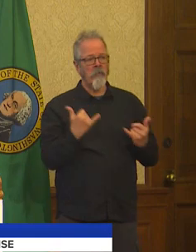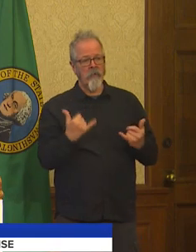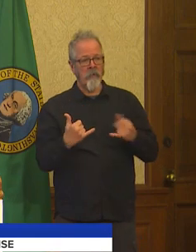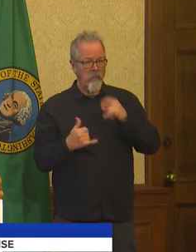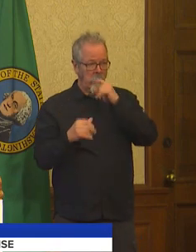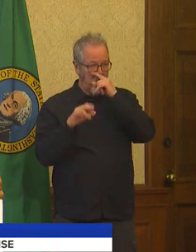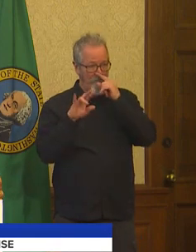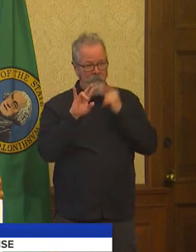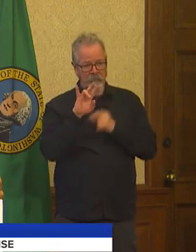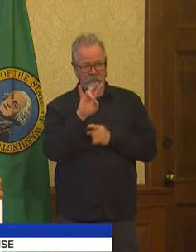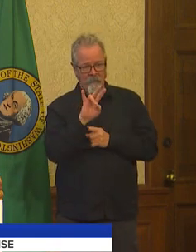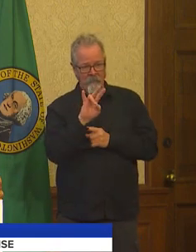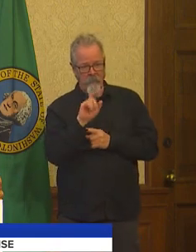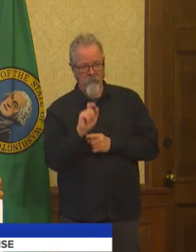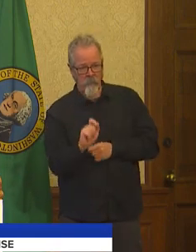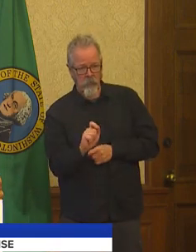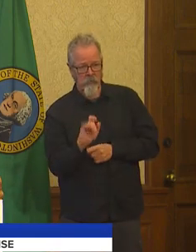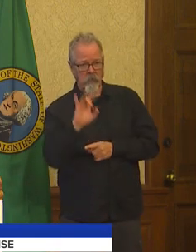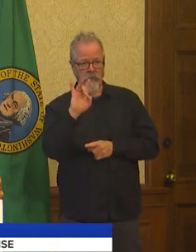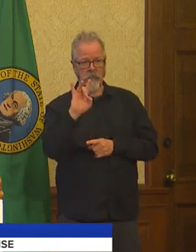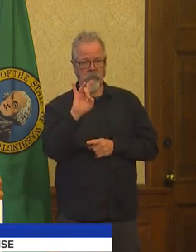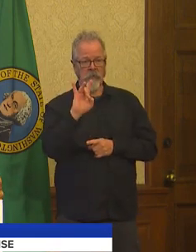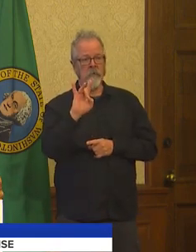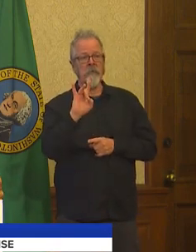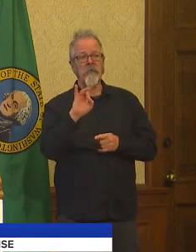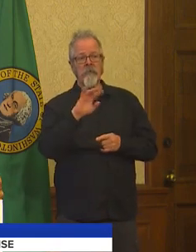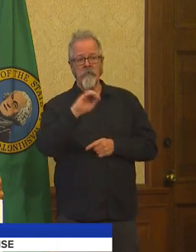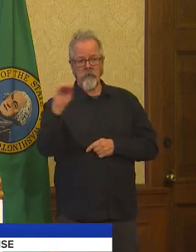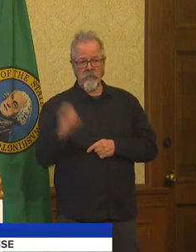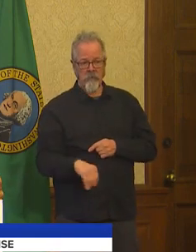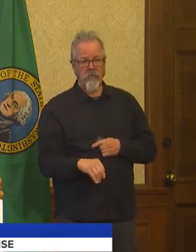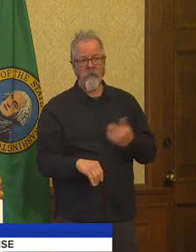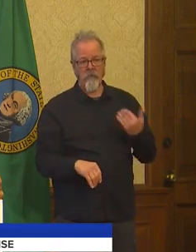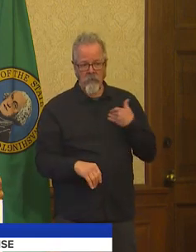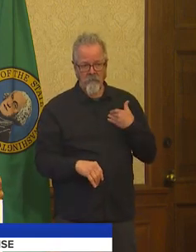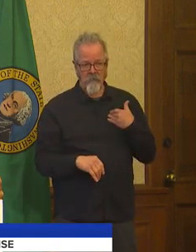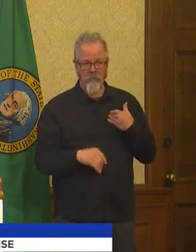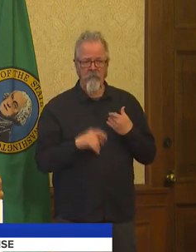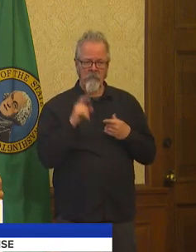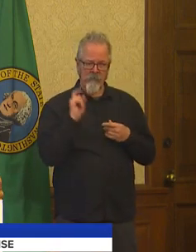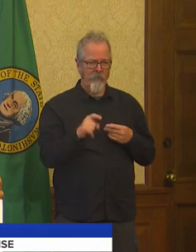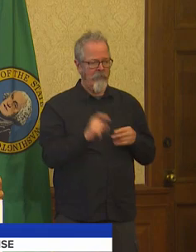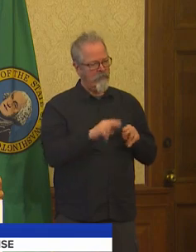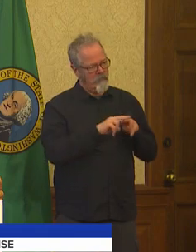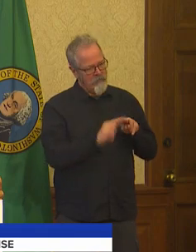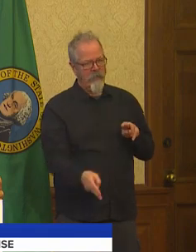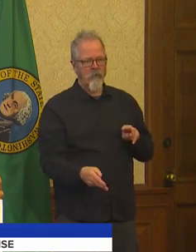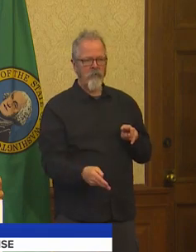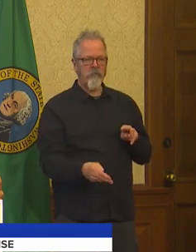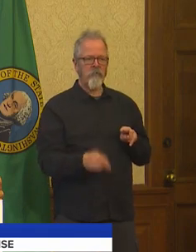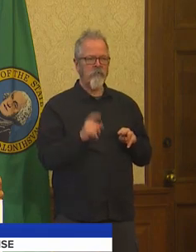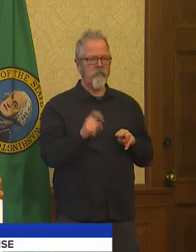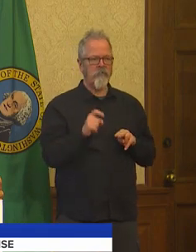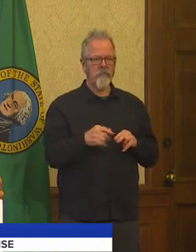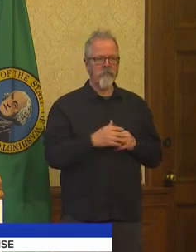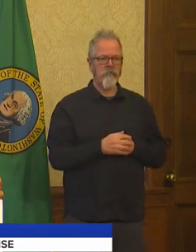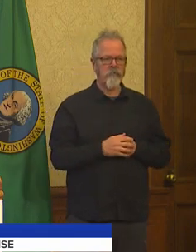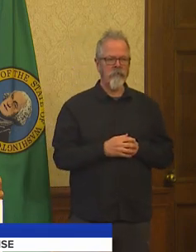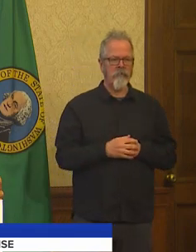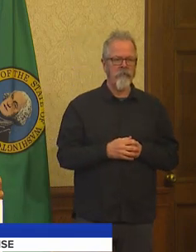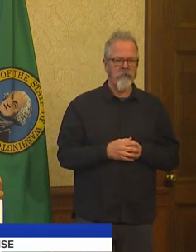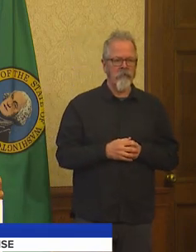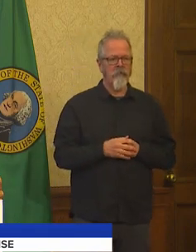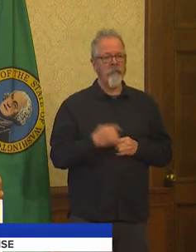We look at the modeling itself, including the model that I just showed you a little earlier. And that projection is that this